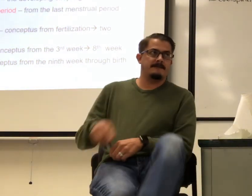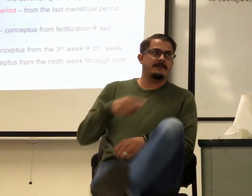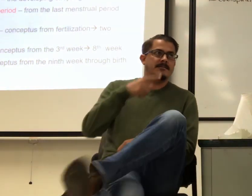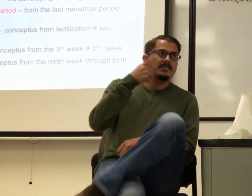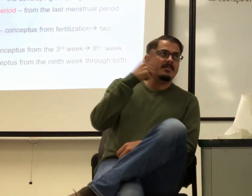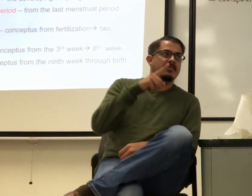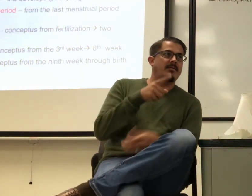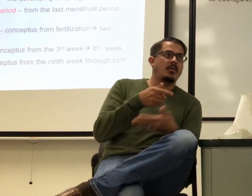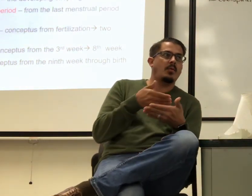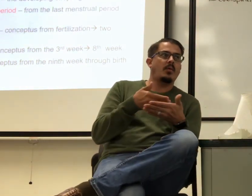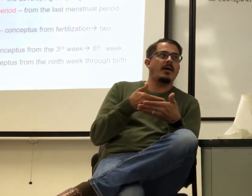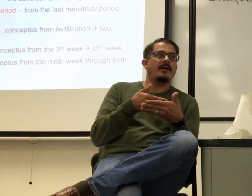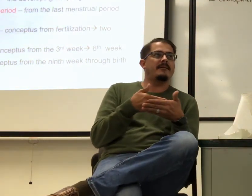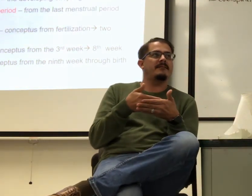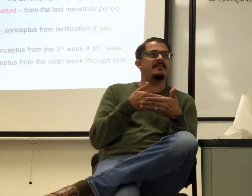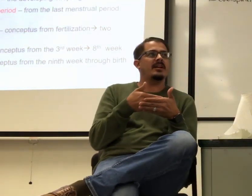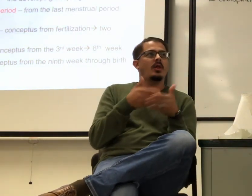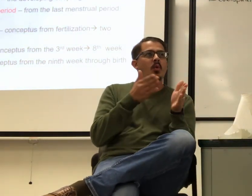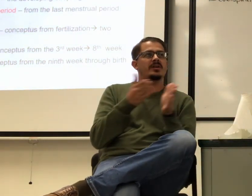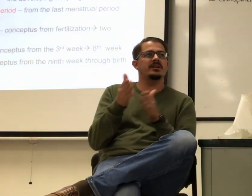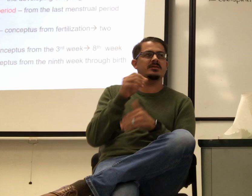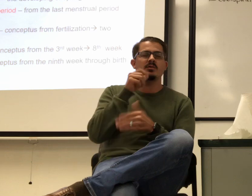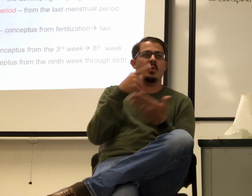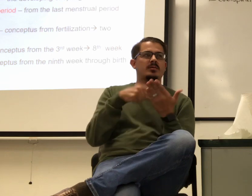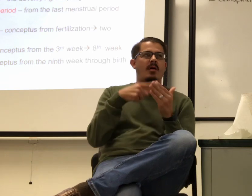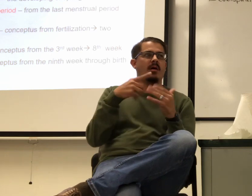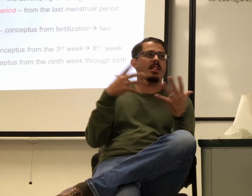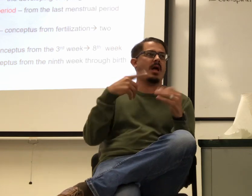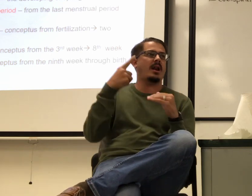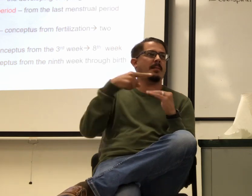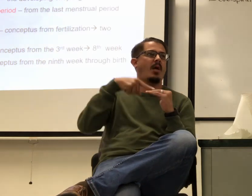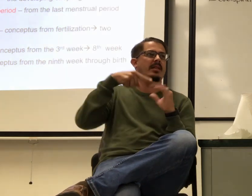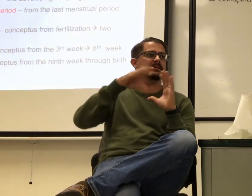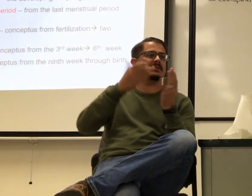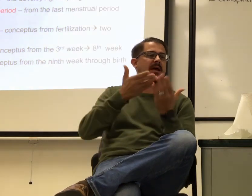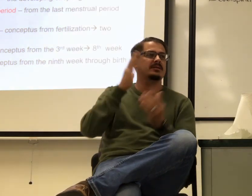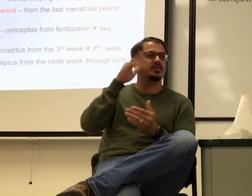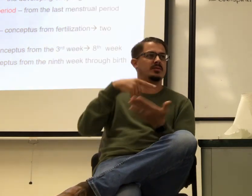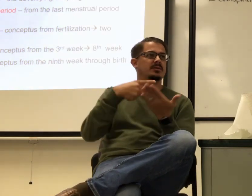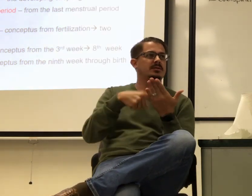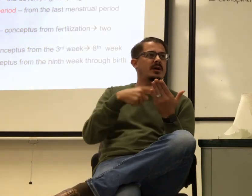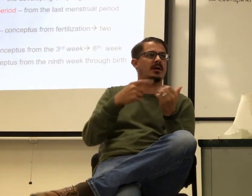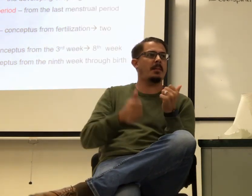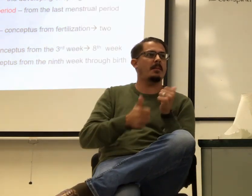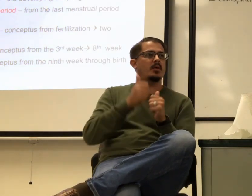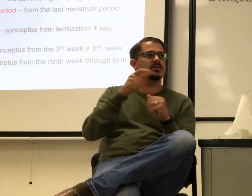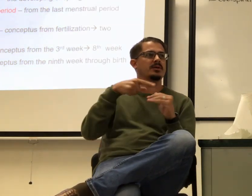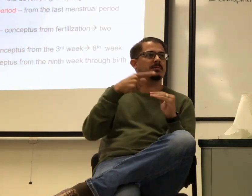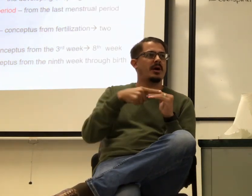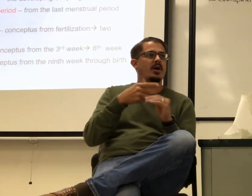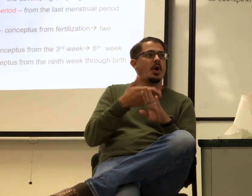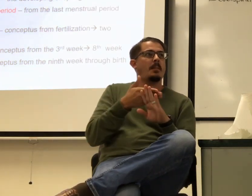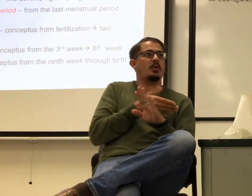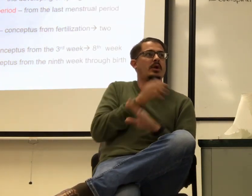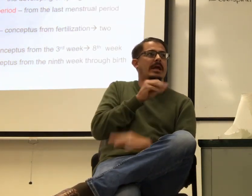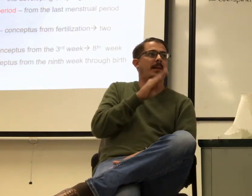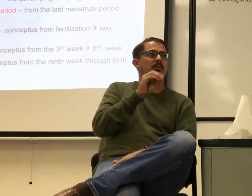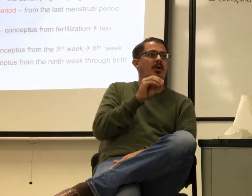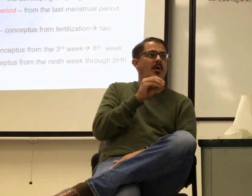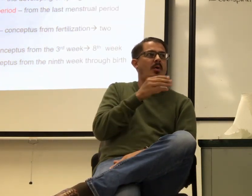talk about that too much in this class. Most of the time is spent talking about pre-embryo, embryo